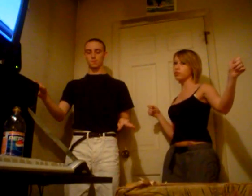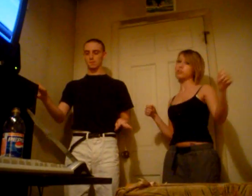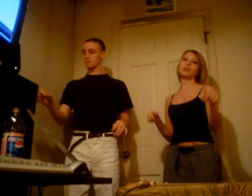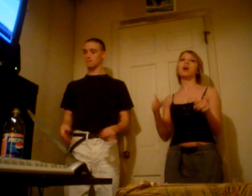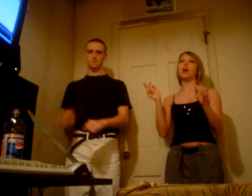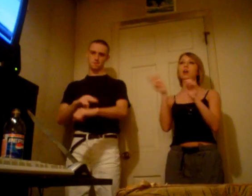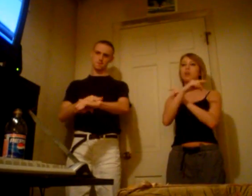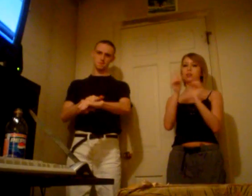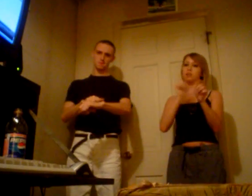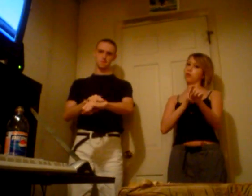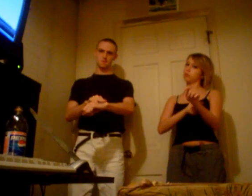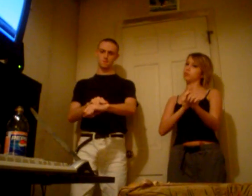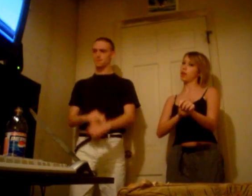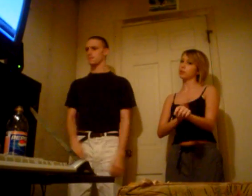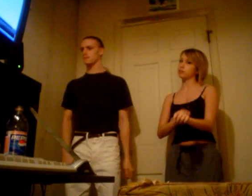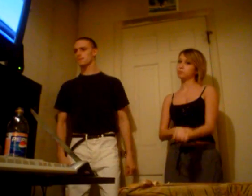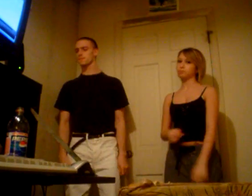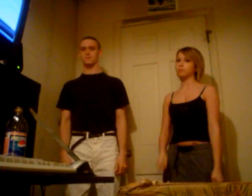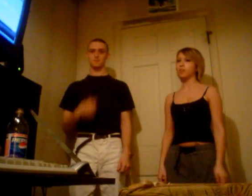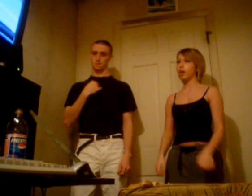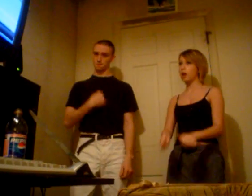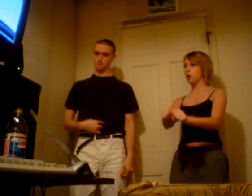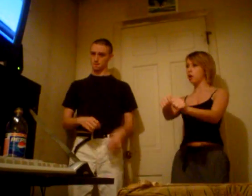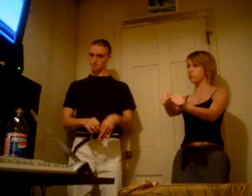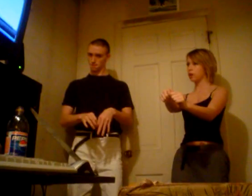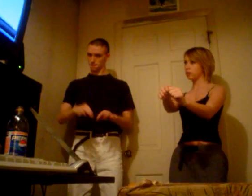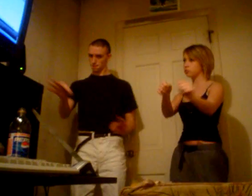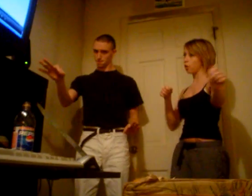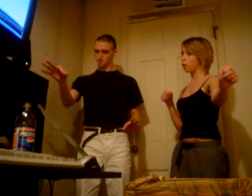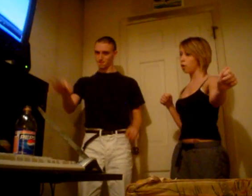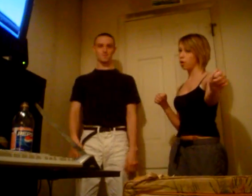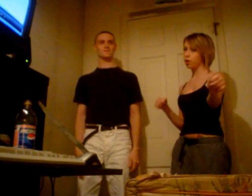You're a little late I'm already torn